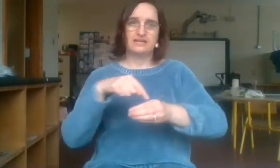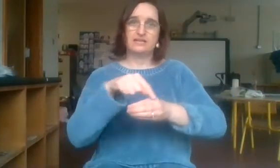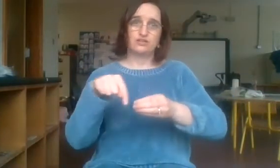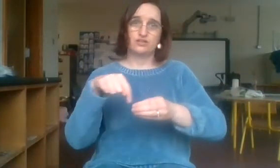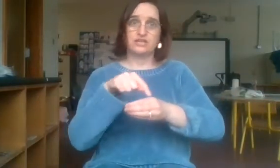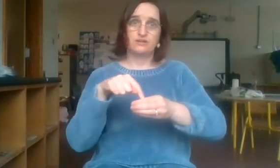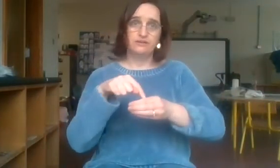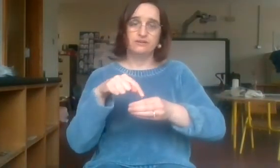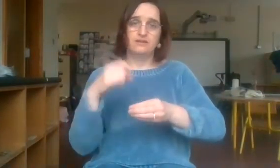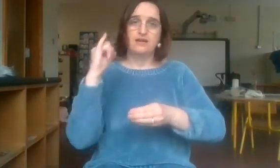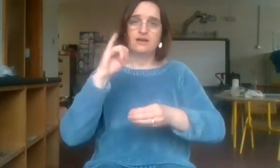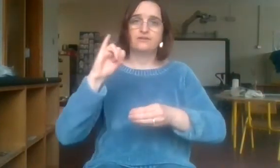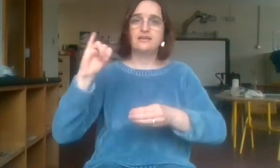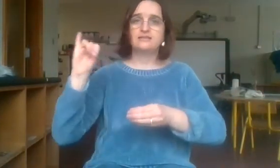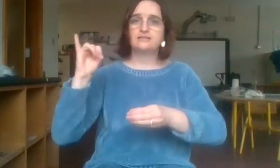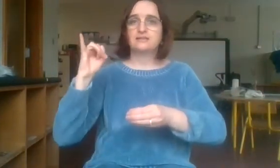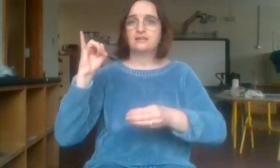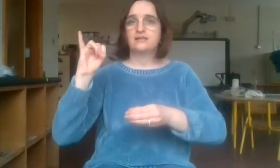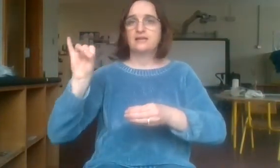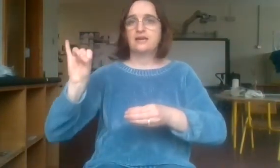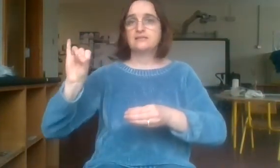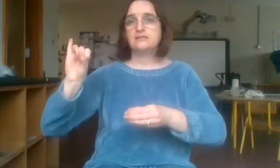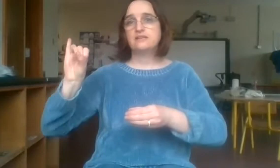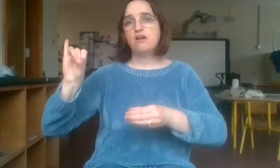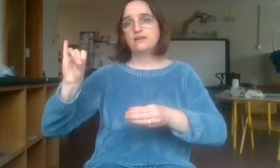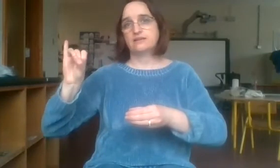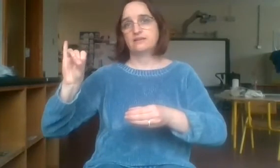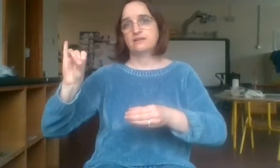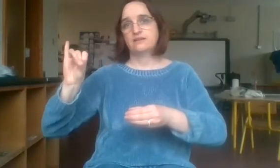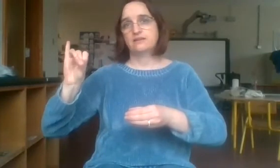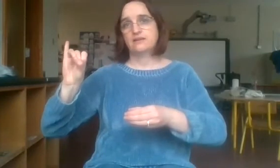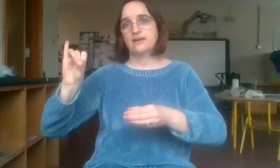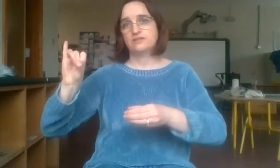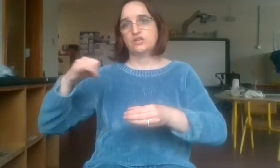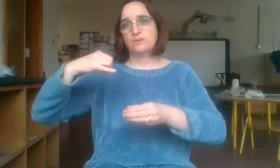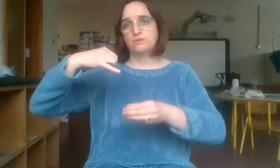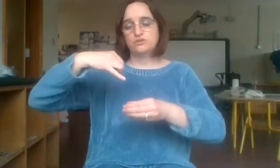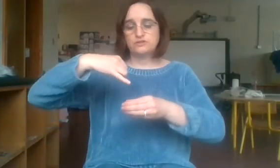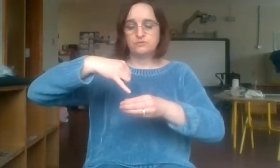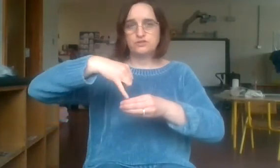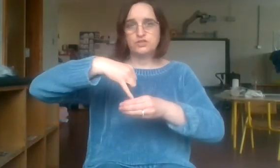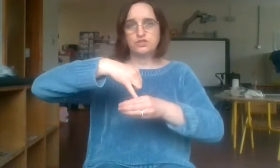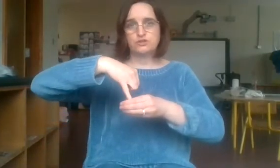little container. And our next hand is in the I hand shape, and we're just going to